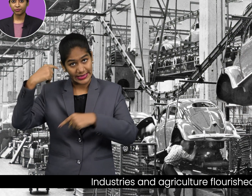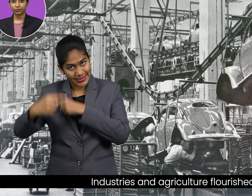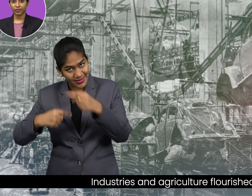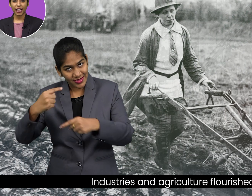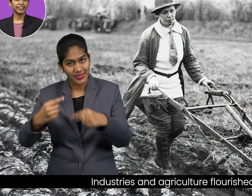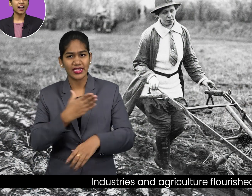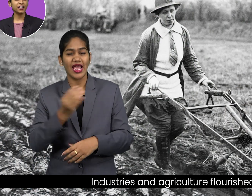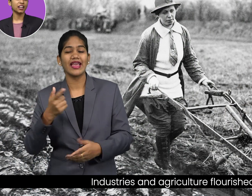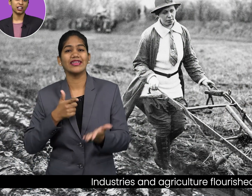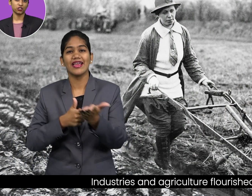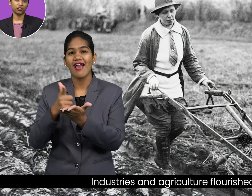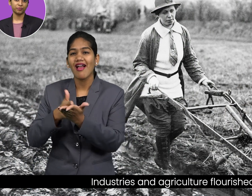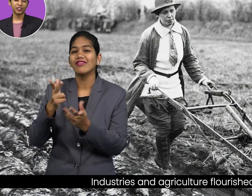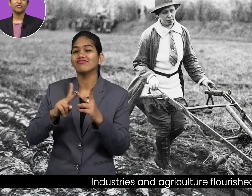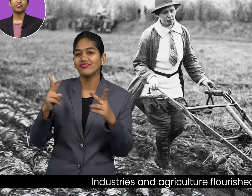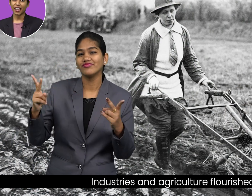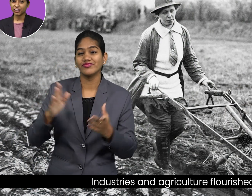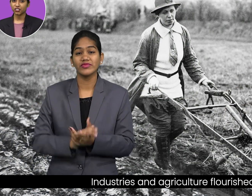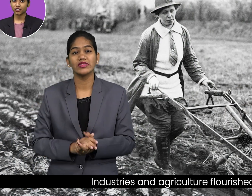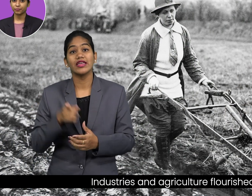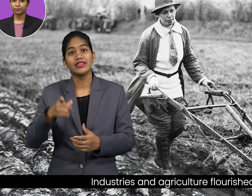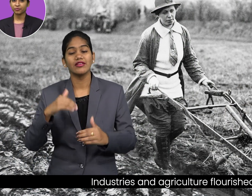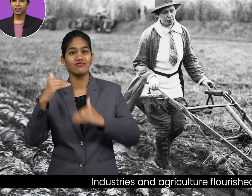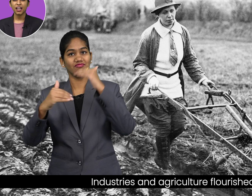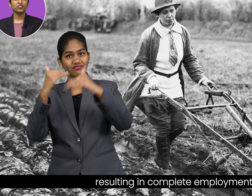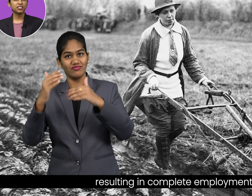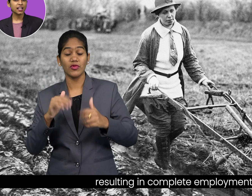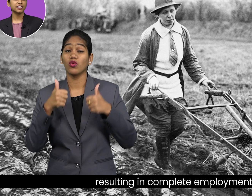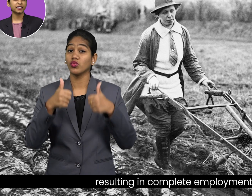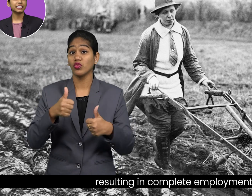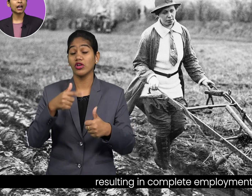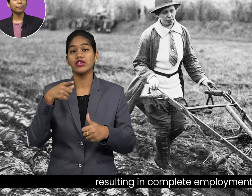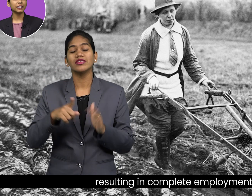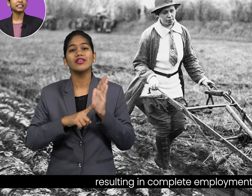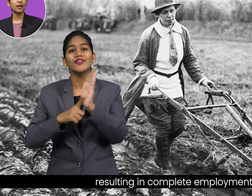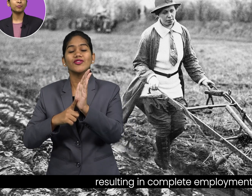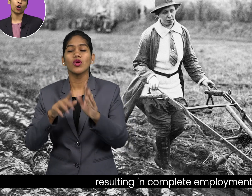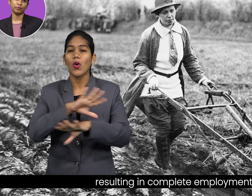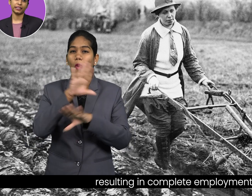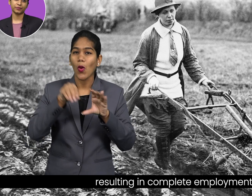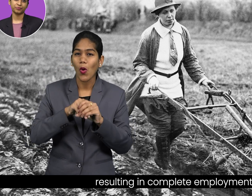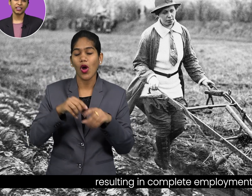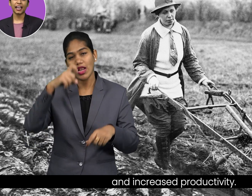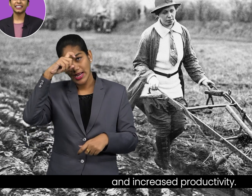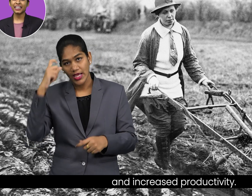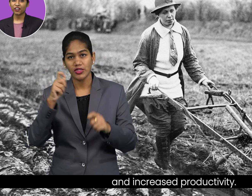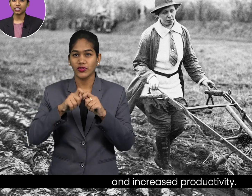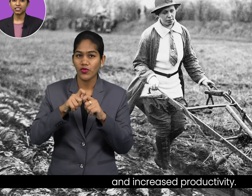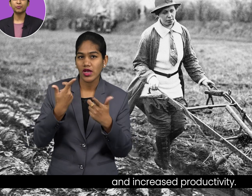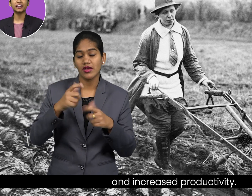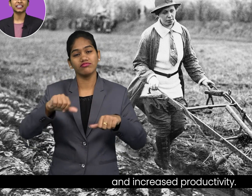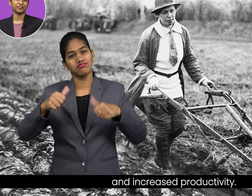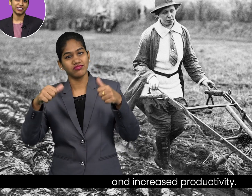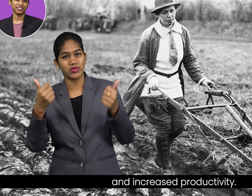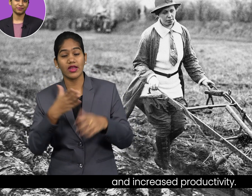Industries and agriculture flourished, resulting in complete employment and